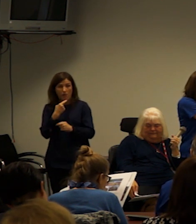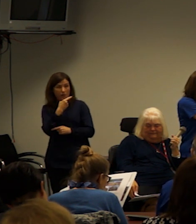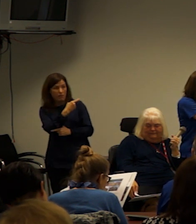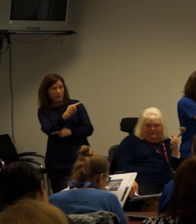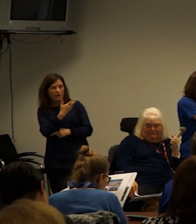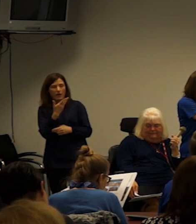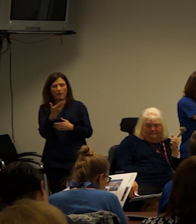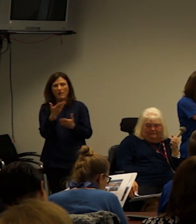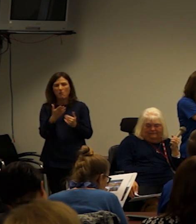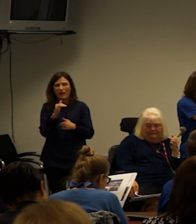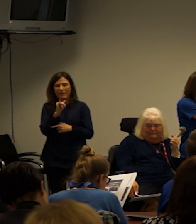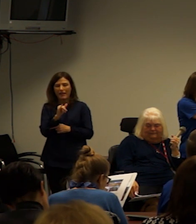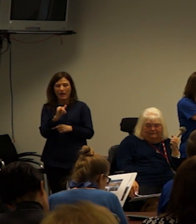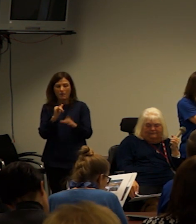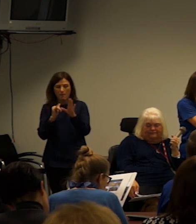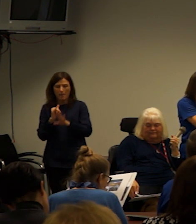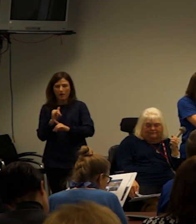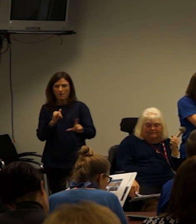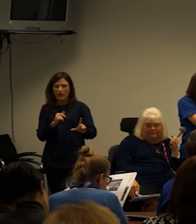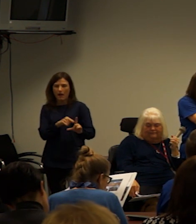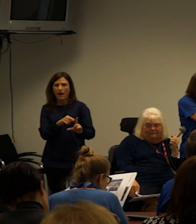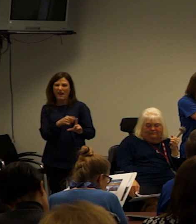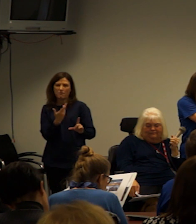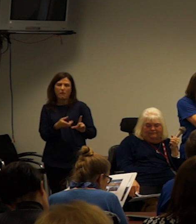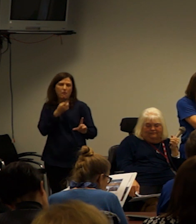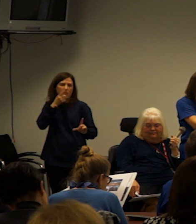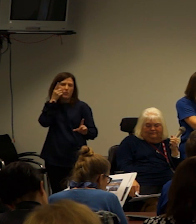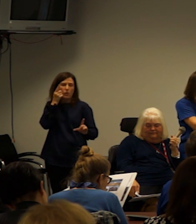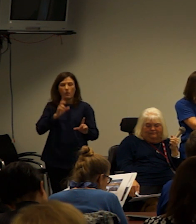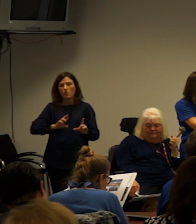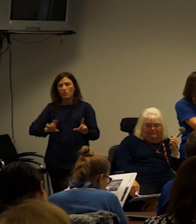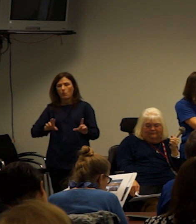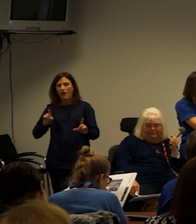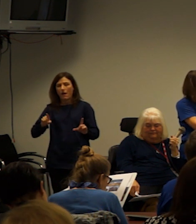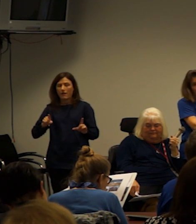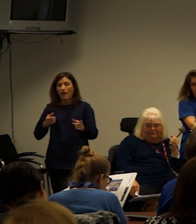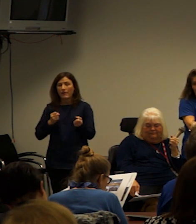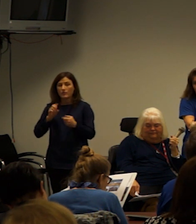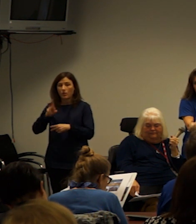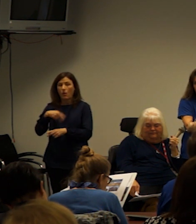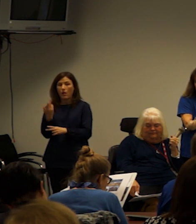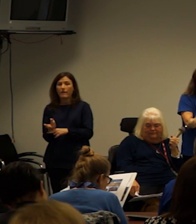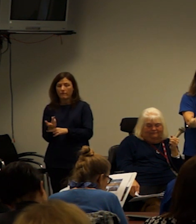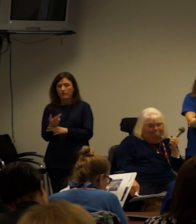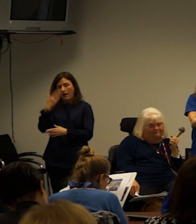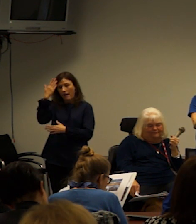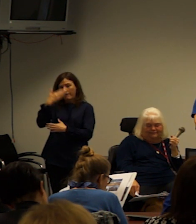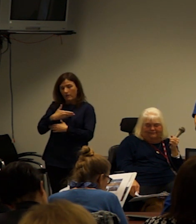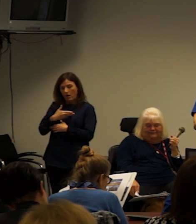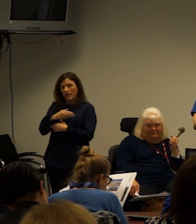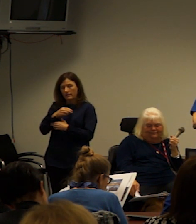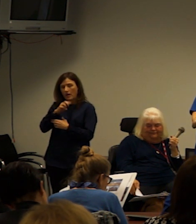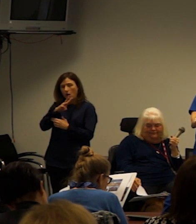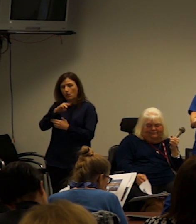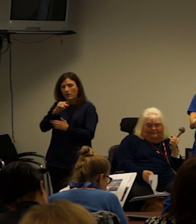might have been a dorm on the bottom left. And then on the bottom right, that's a car flipped over in front of a William Carey